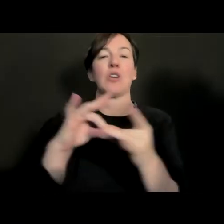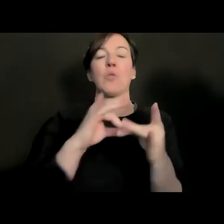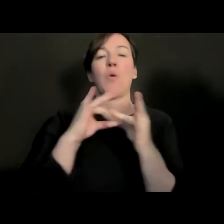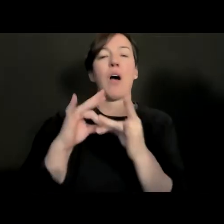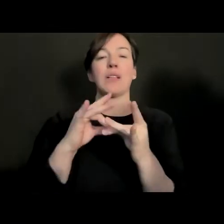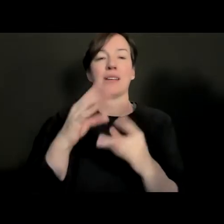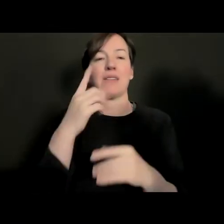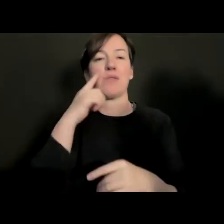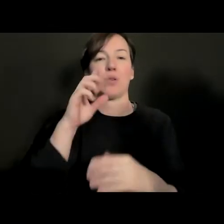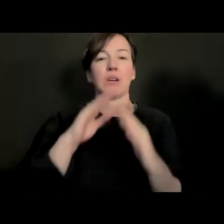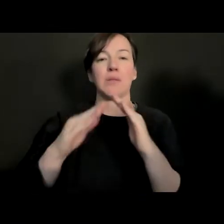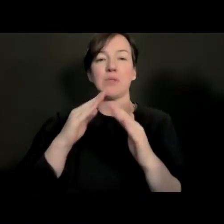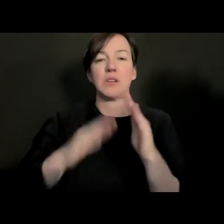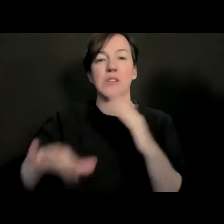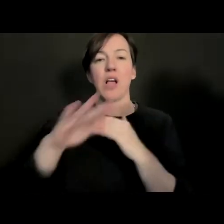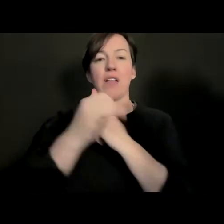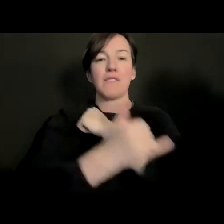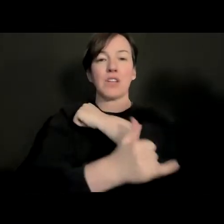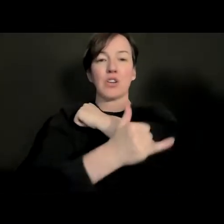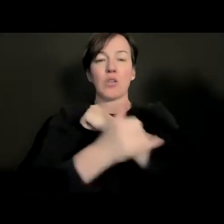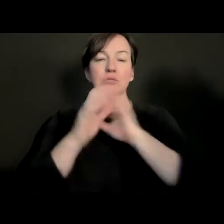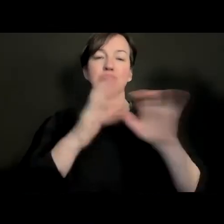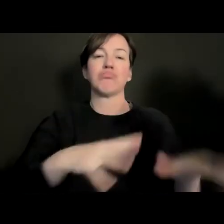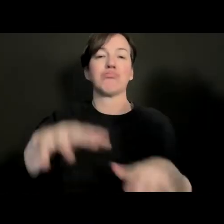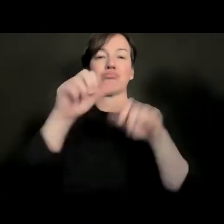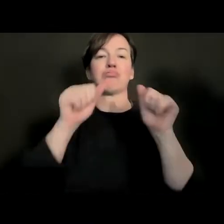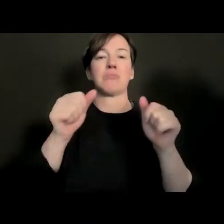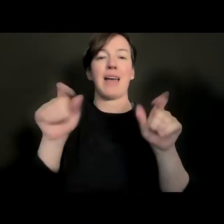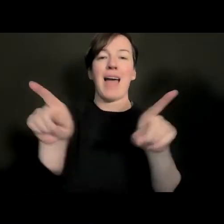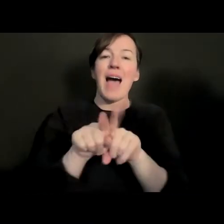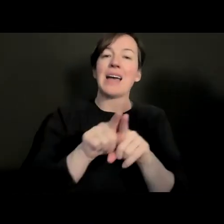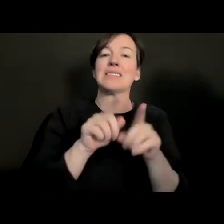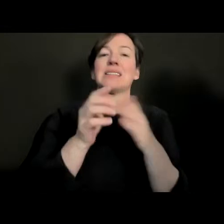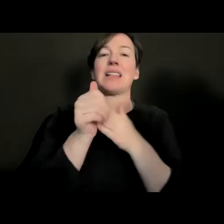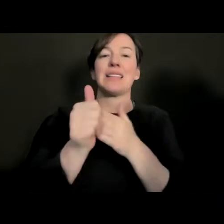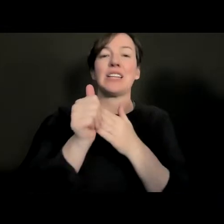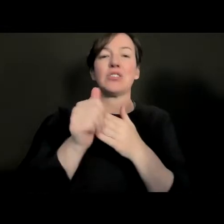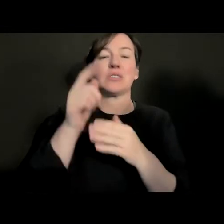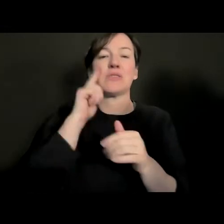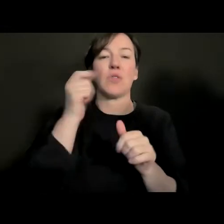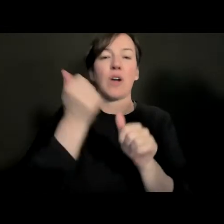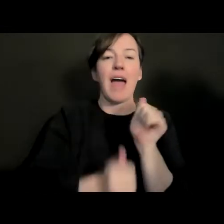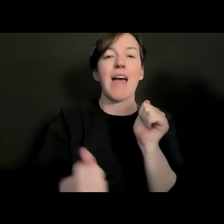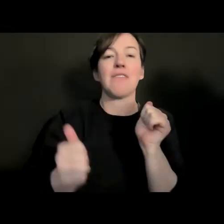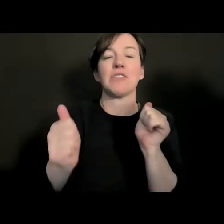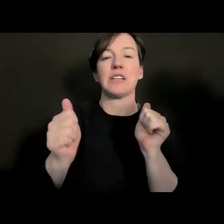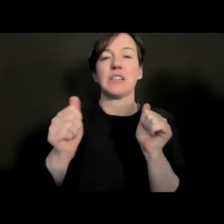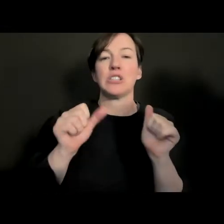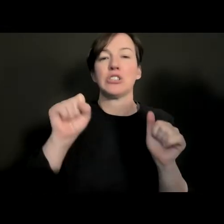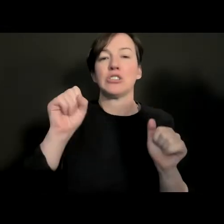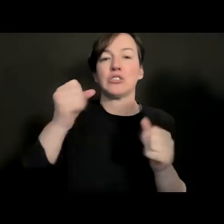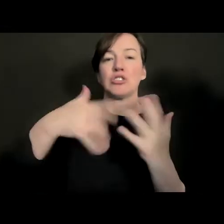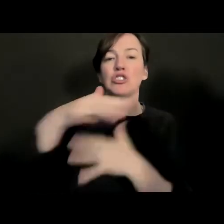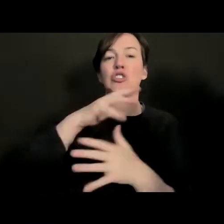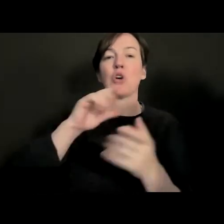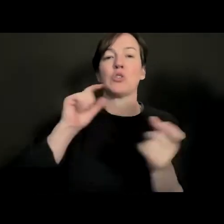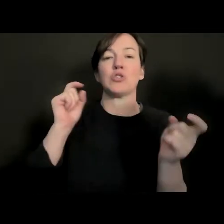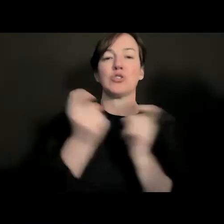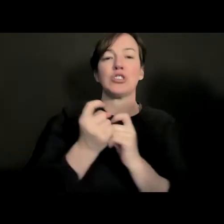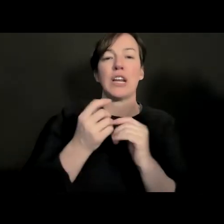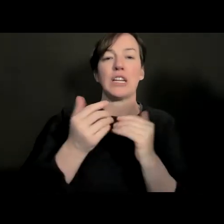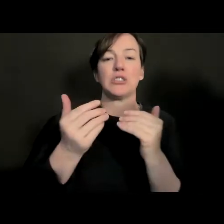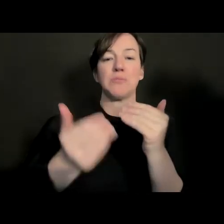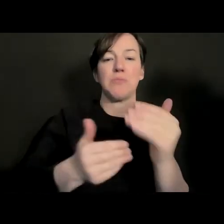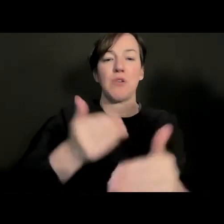across the country and have served as leaders in the forefront of every major progressive social change movement. Suffragists,